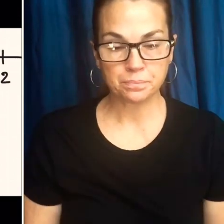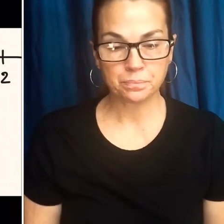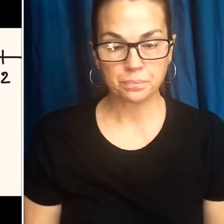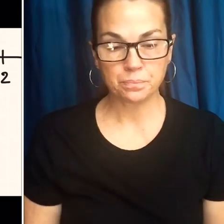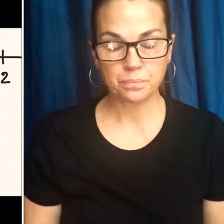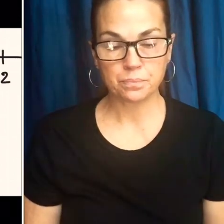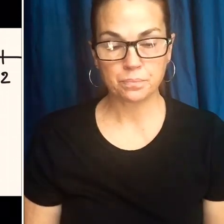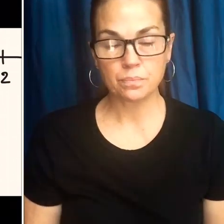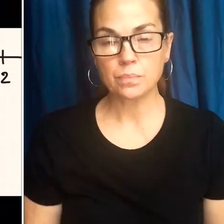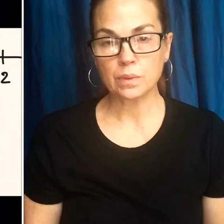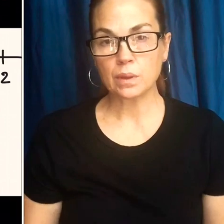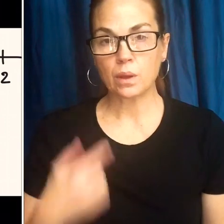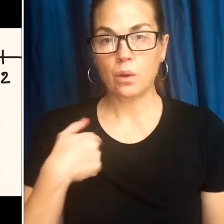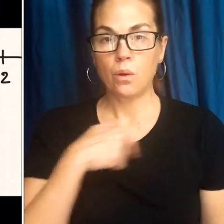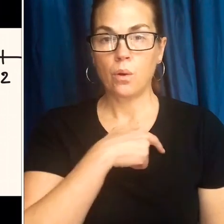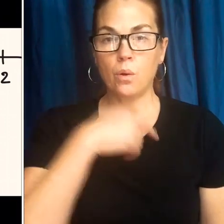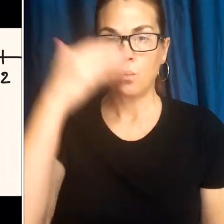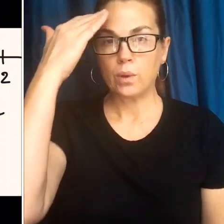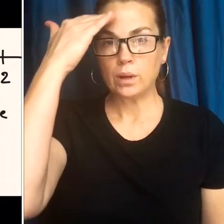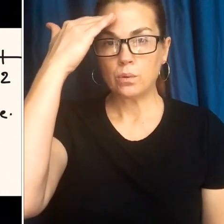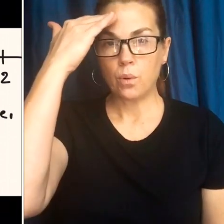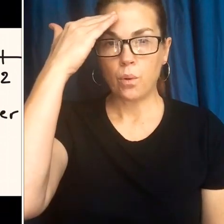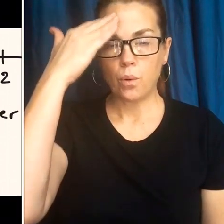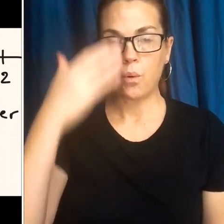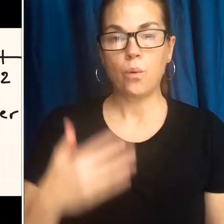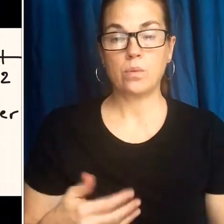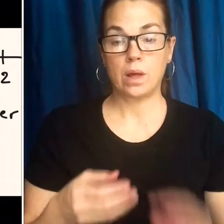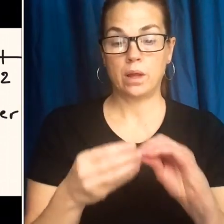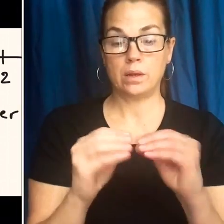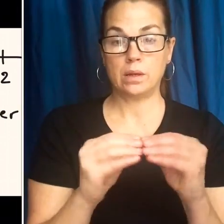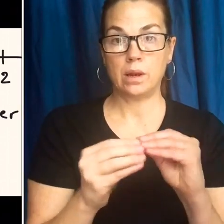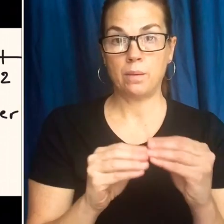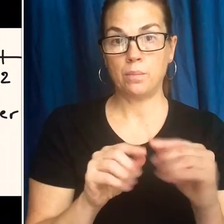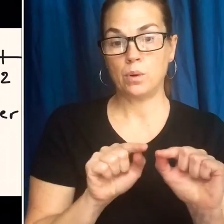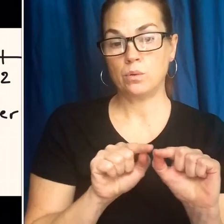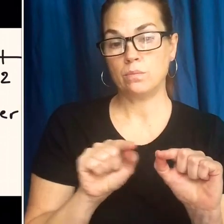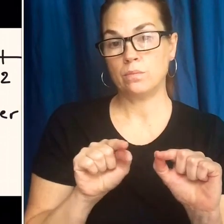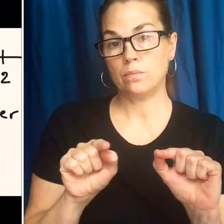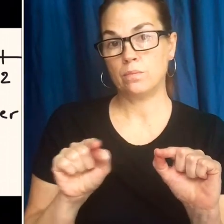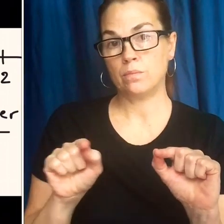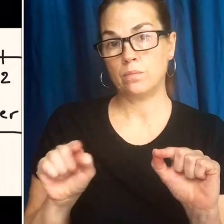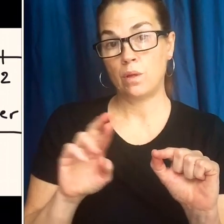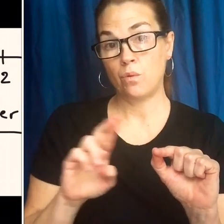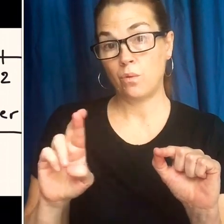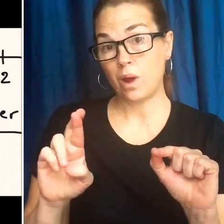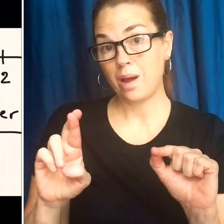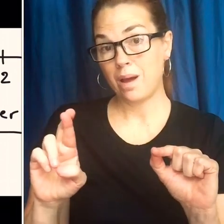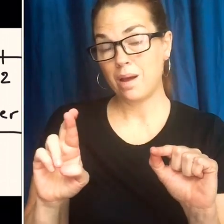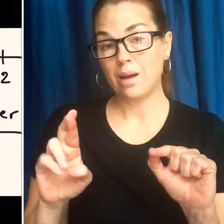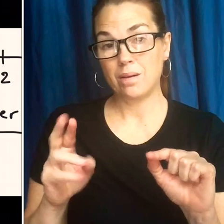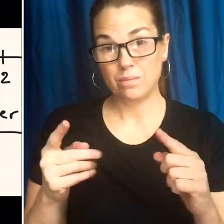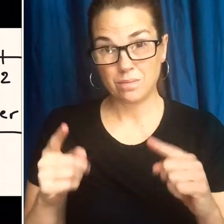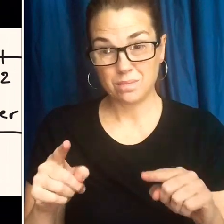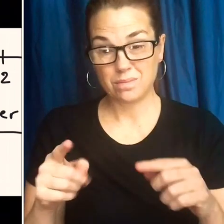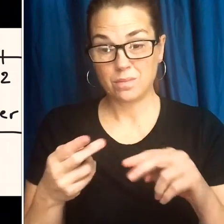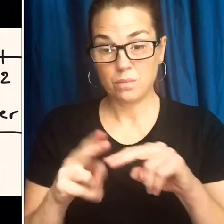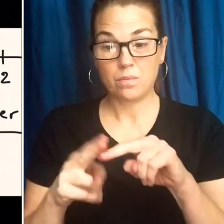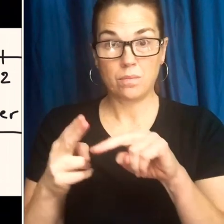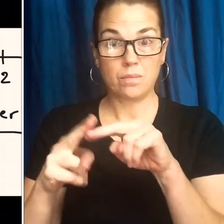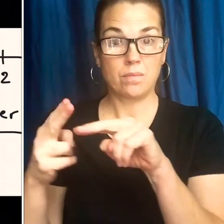we get greater. The further right we go, the larger the value of